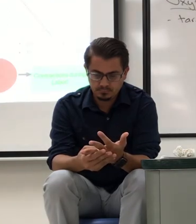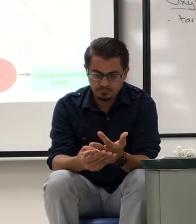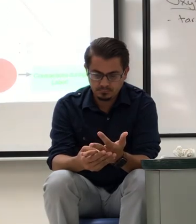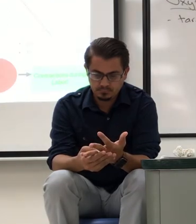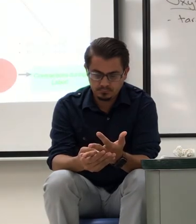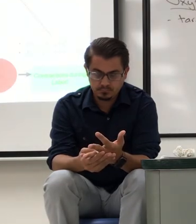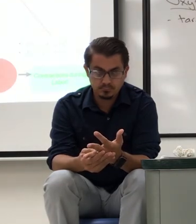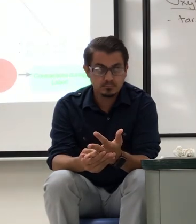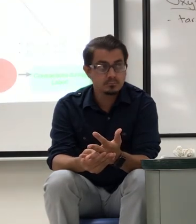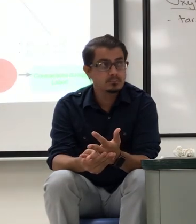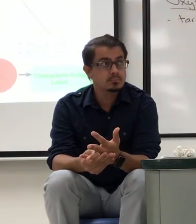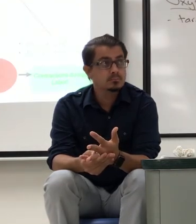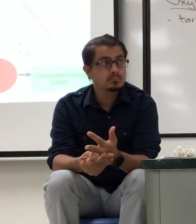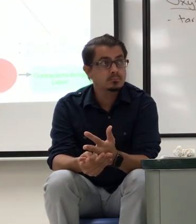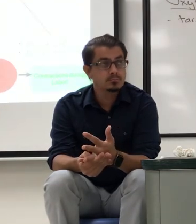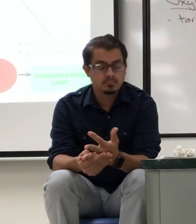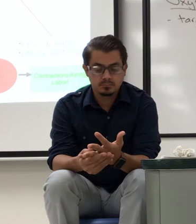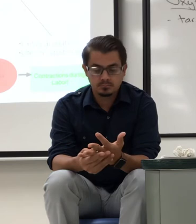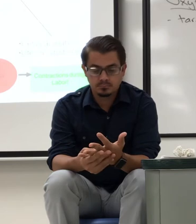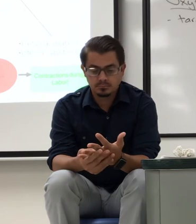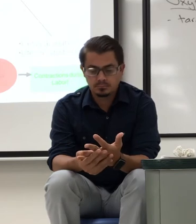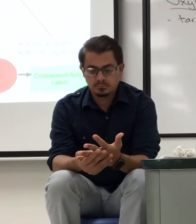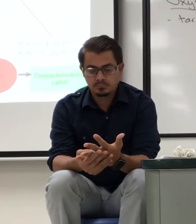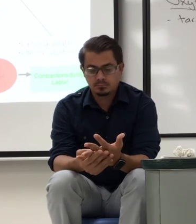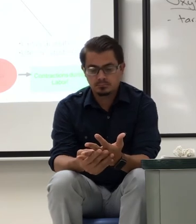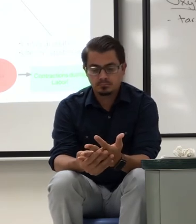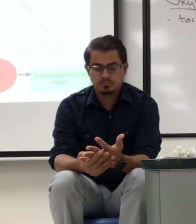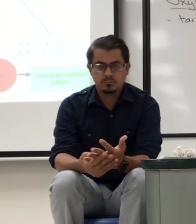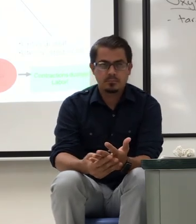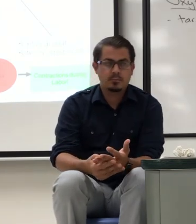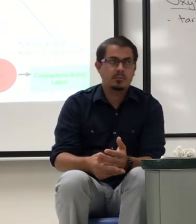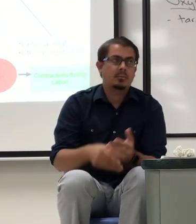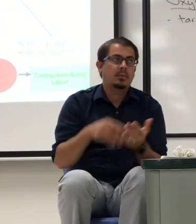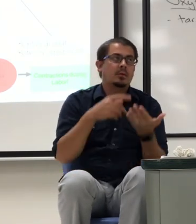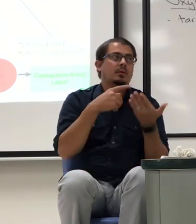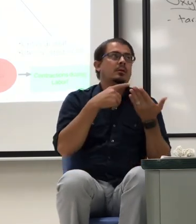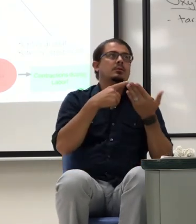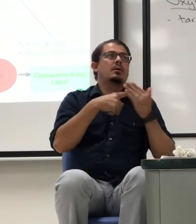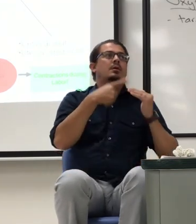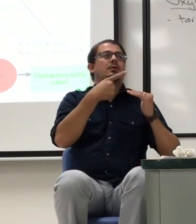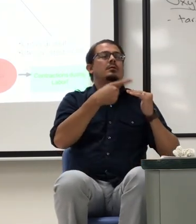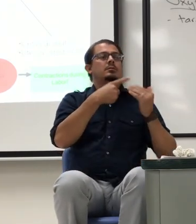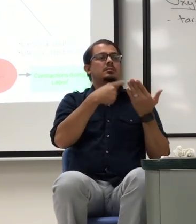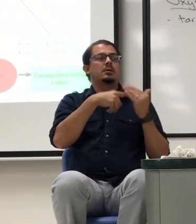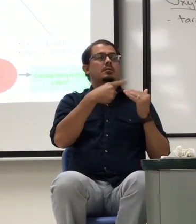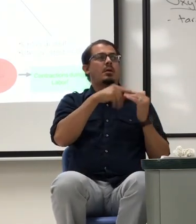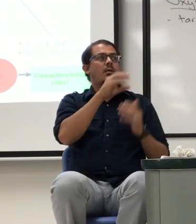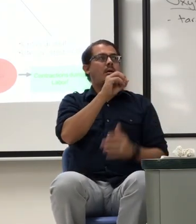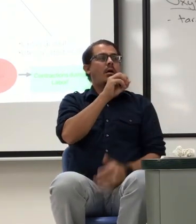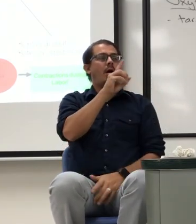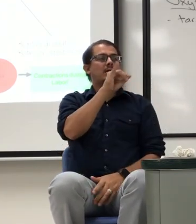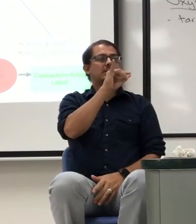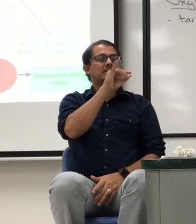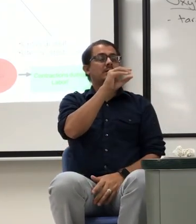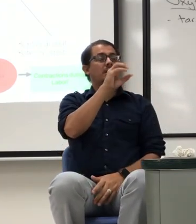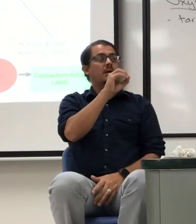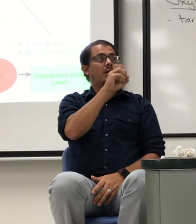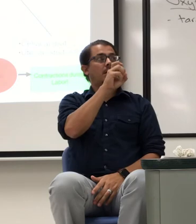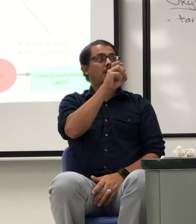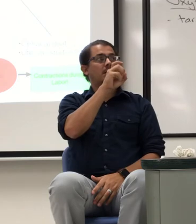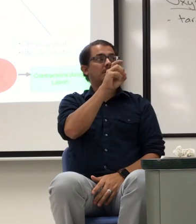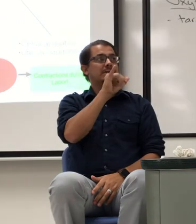other thing is it targets the smooth muscle of the uterus. So that would be the myometrium.